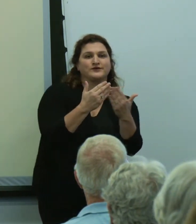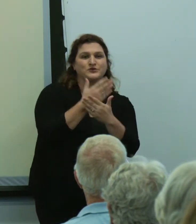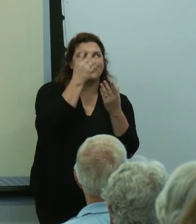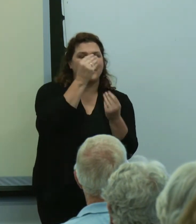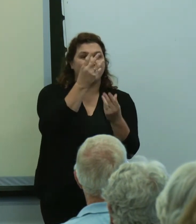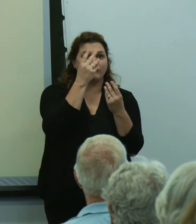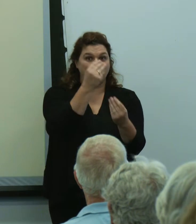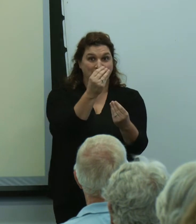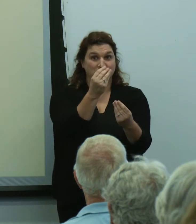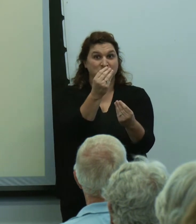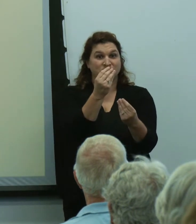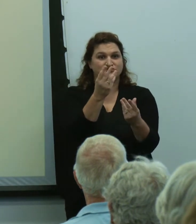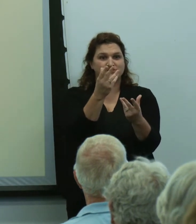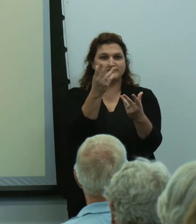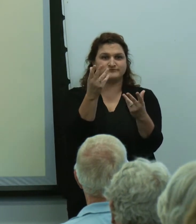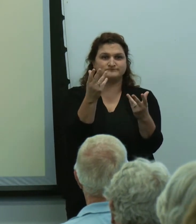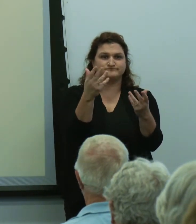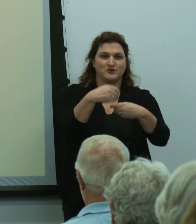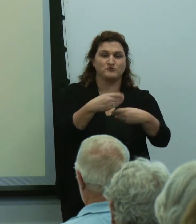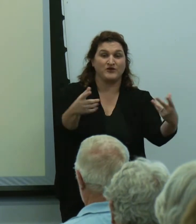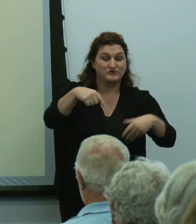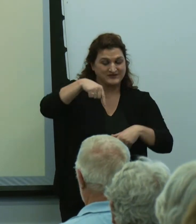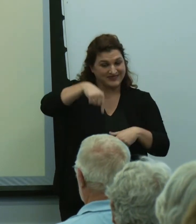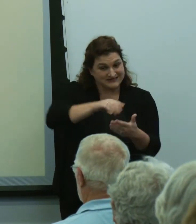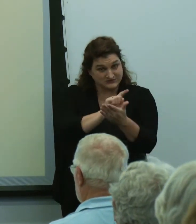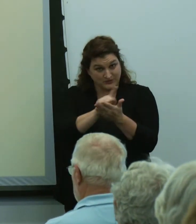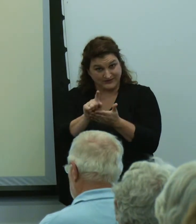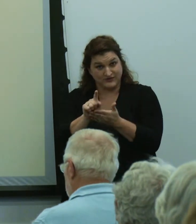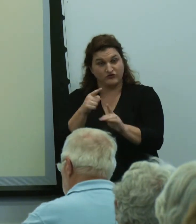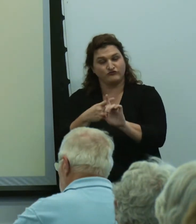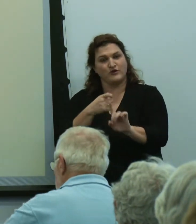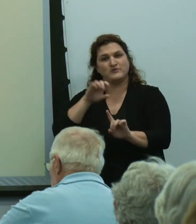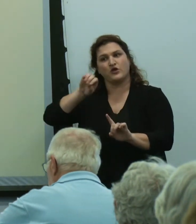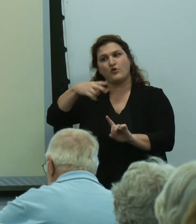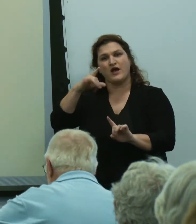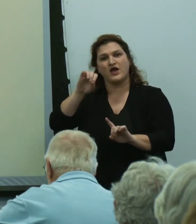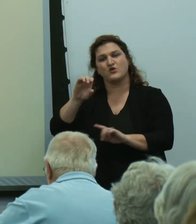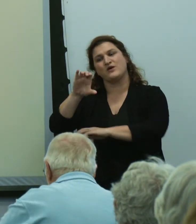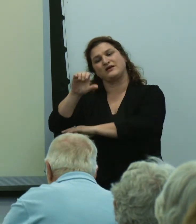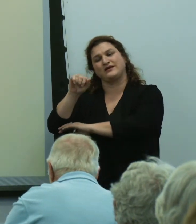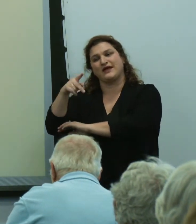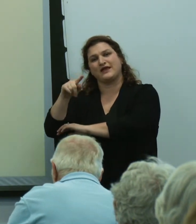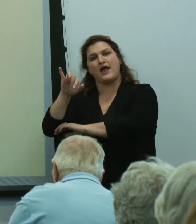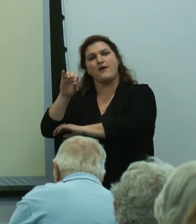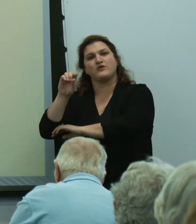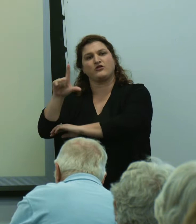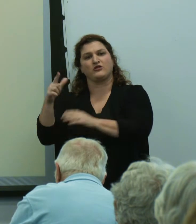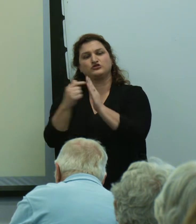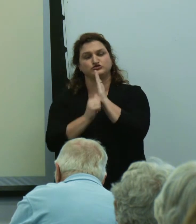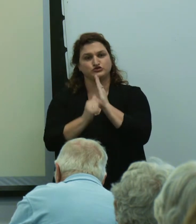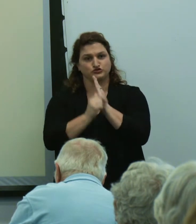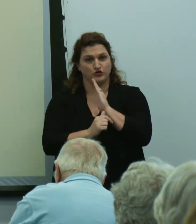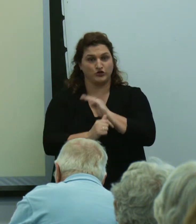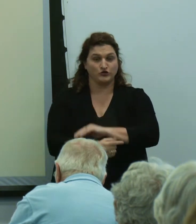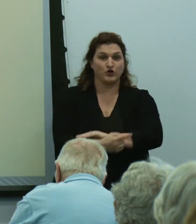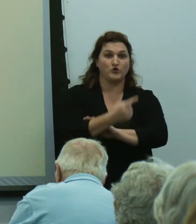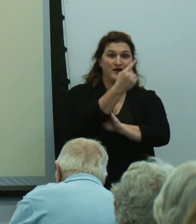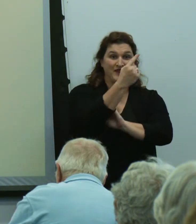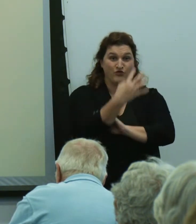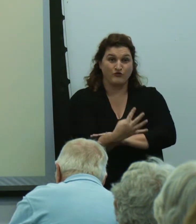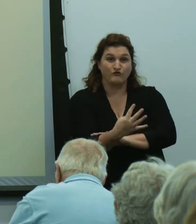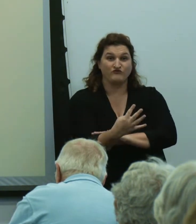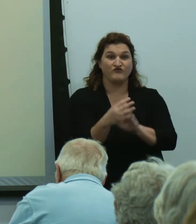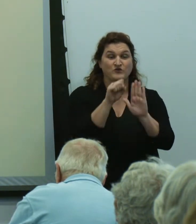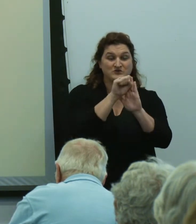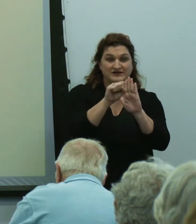this week by the Ohio Capital Journal has found that in the new districts, only 1 in 4 state house